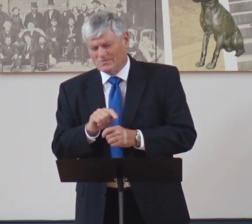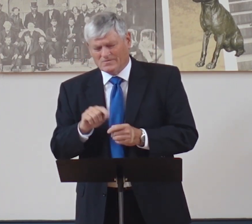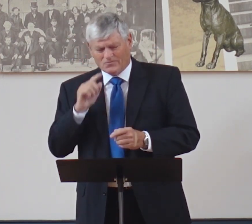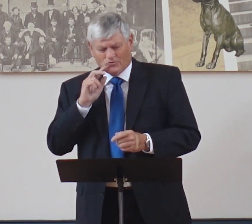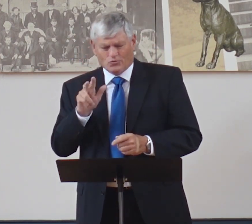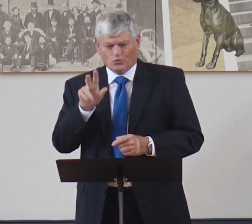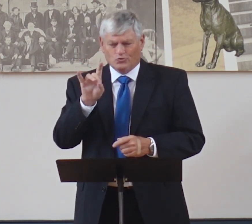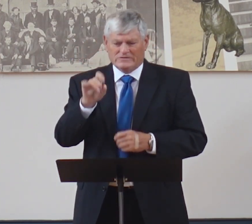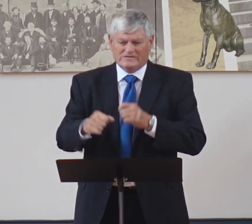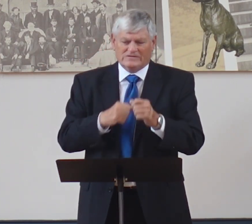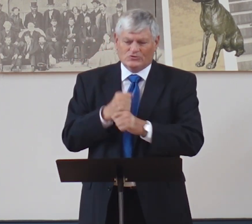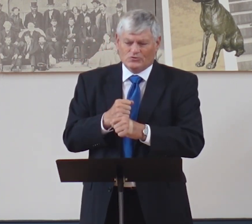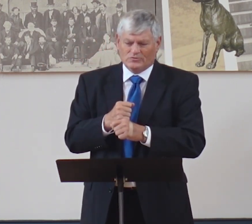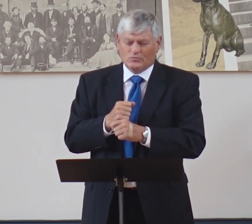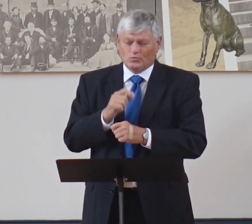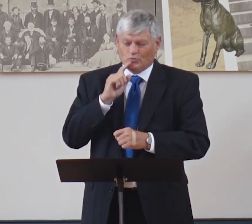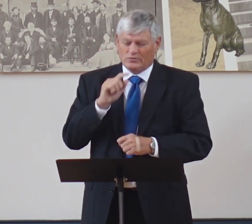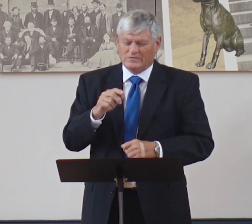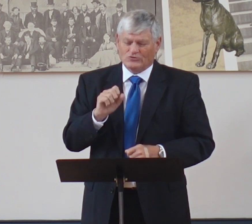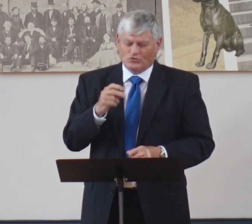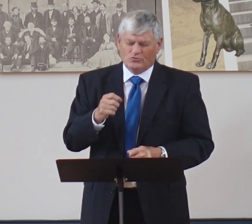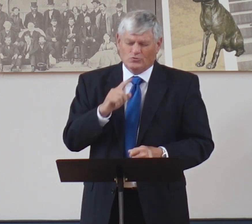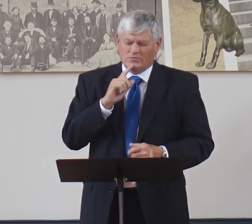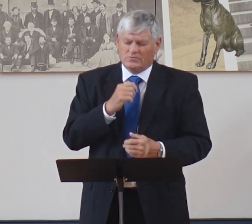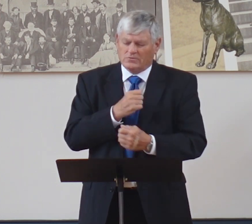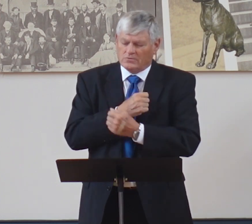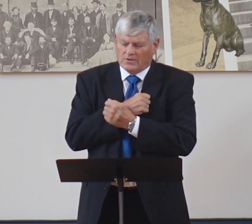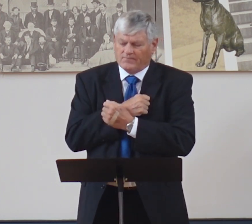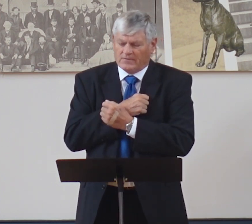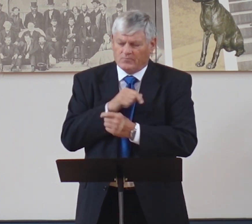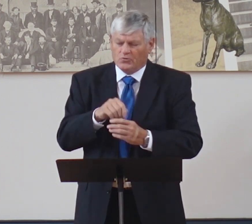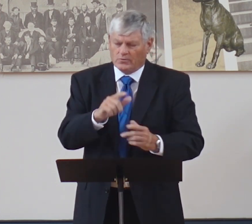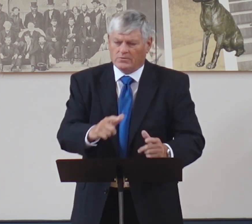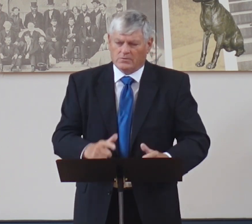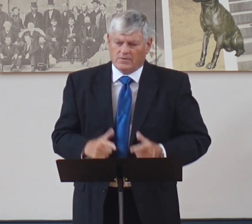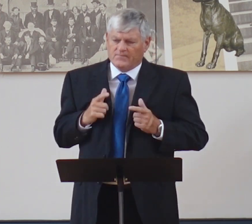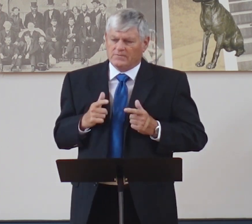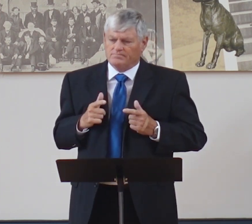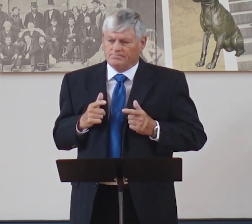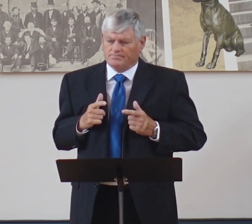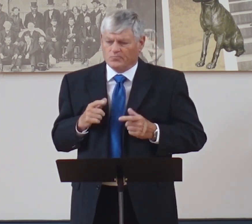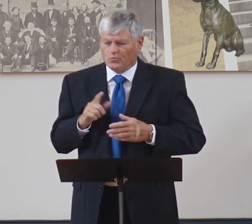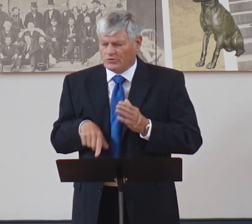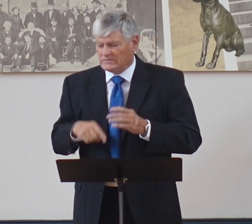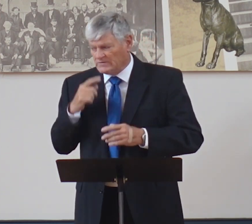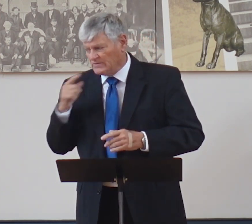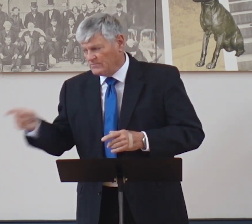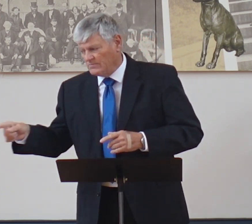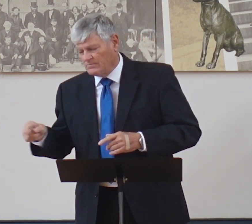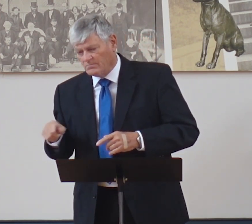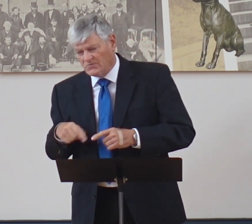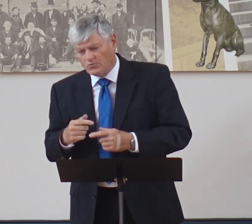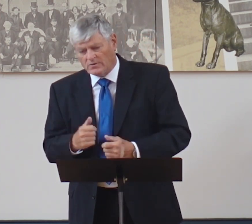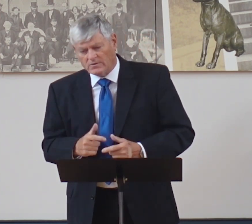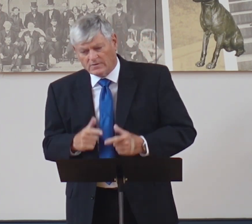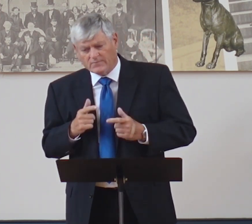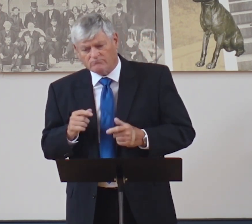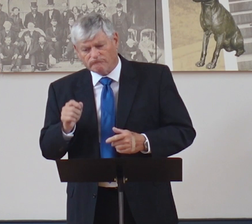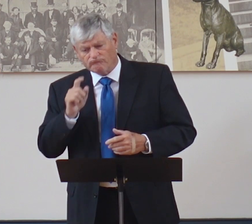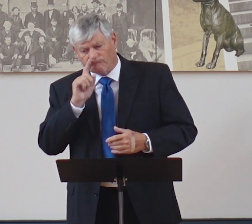Nancy walking into his office. So she worked for 38 years. And she absolutely loved the life that she had and